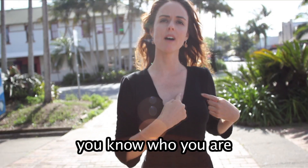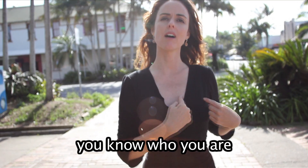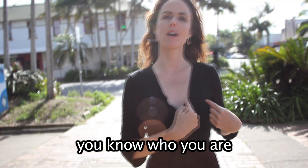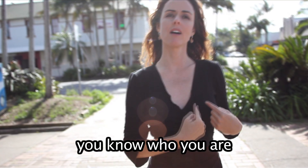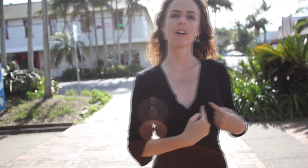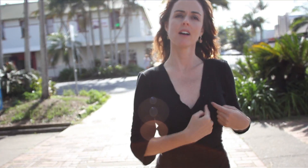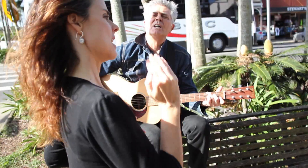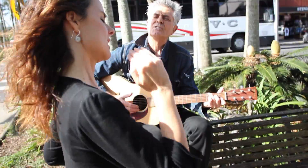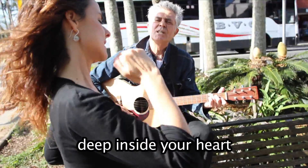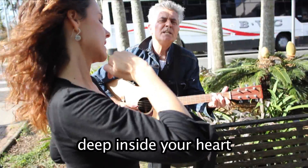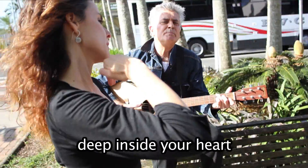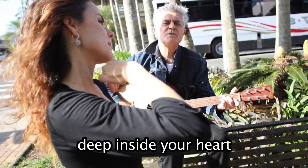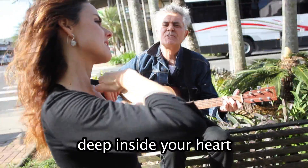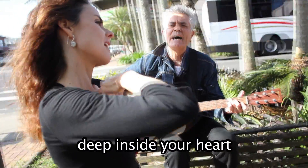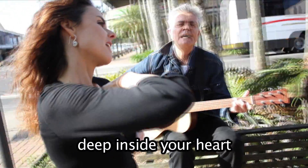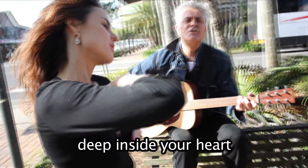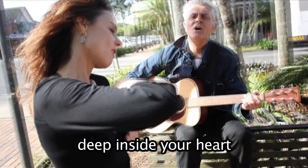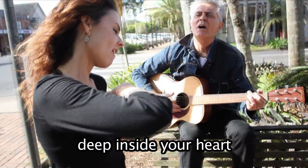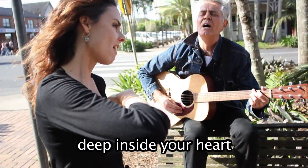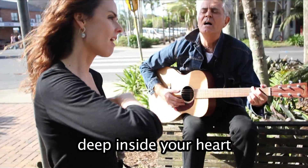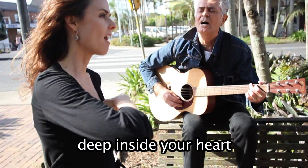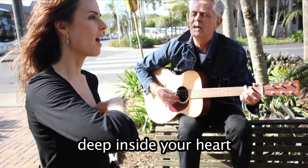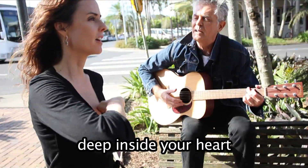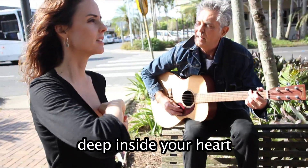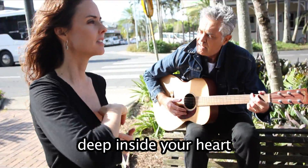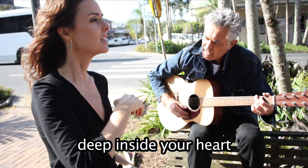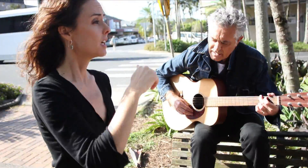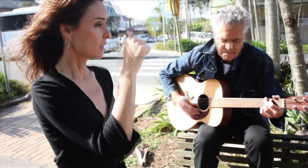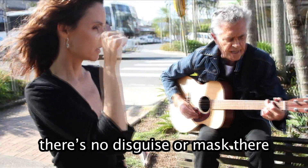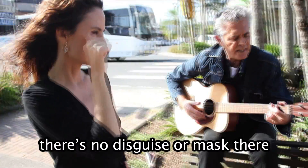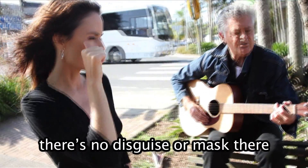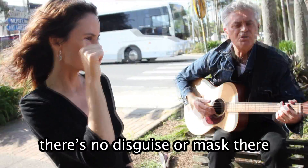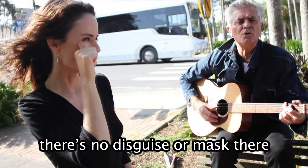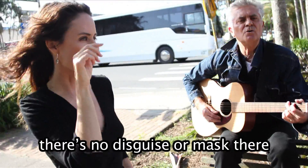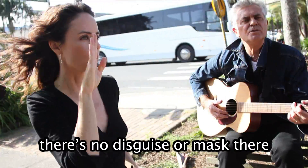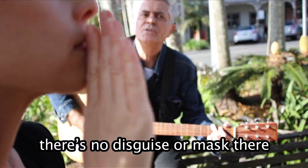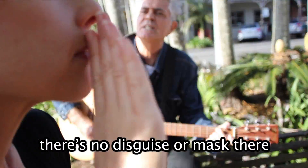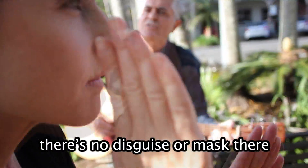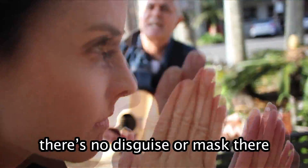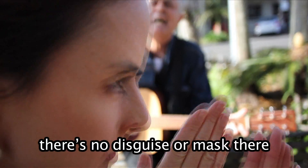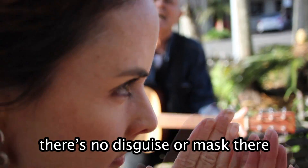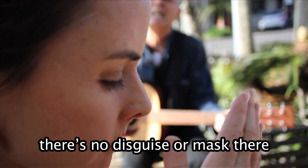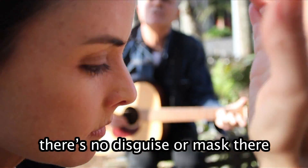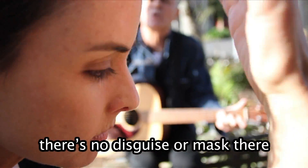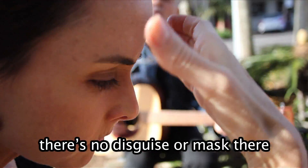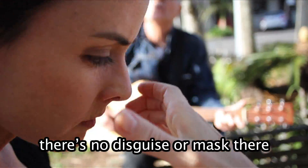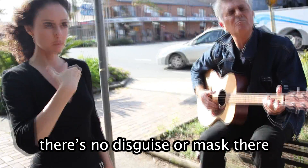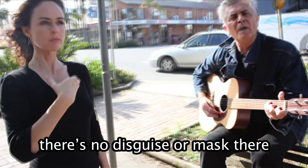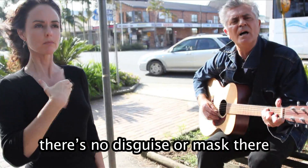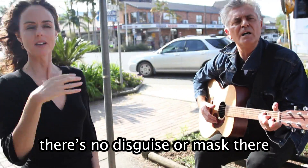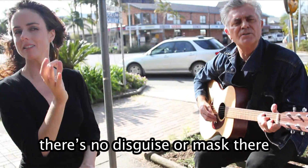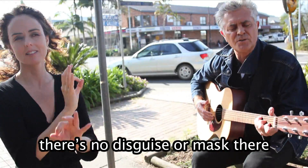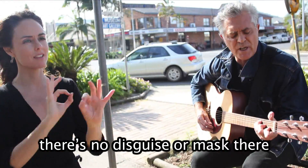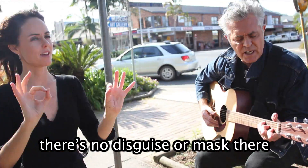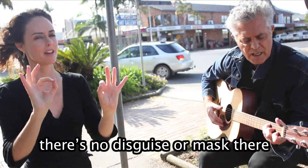are, deep inside your heart, there's no disguise or